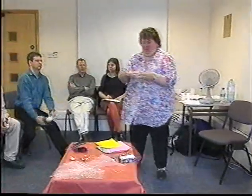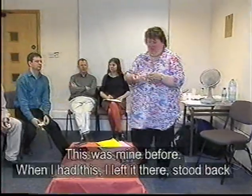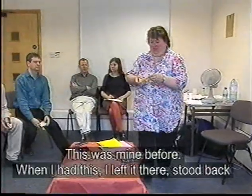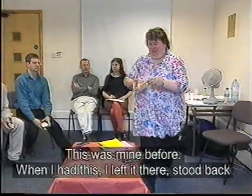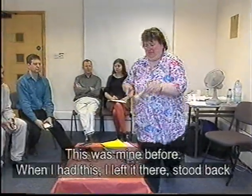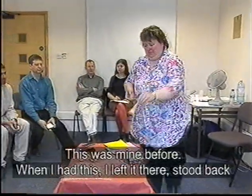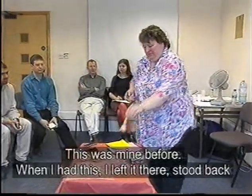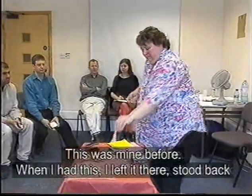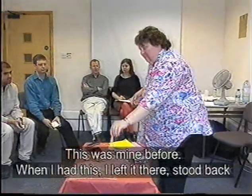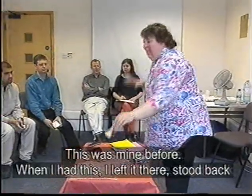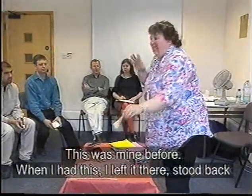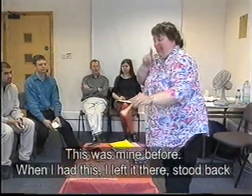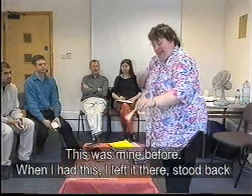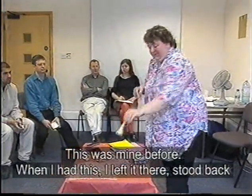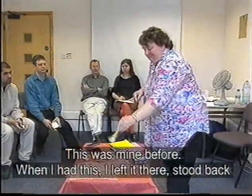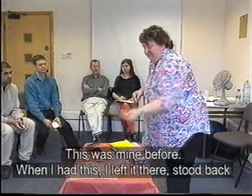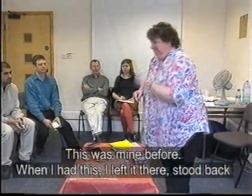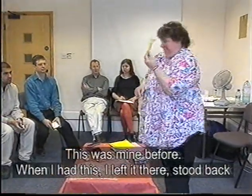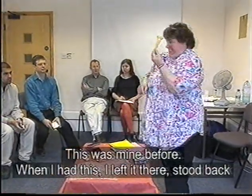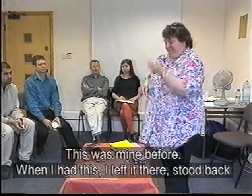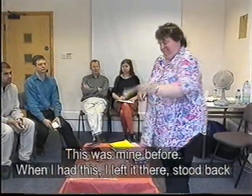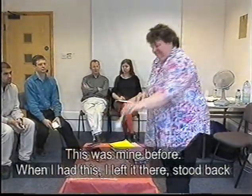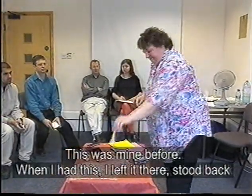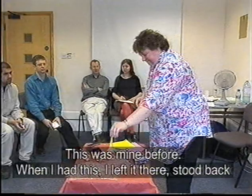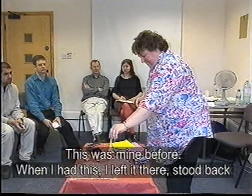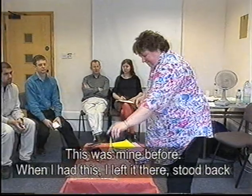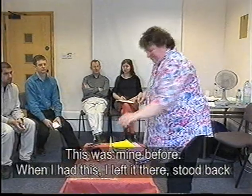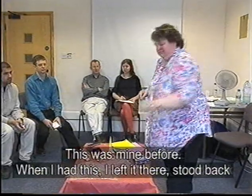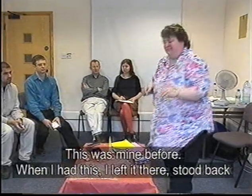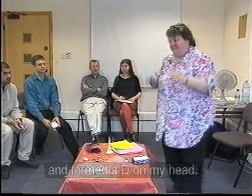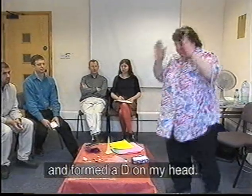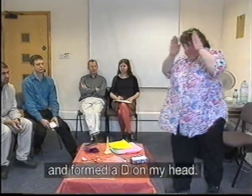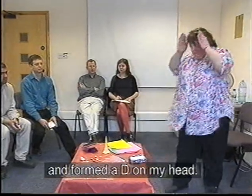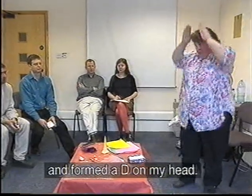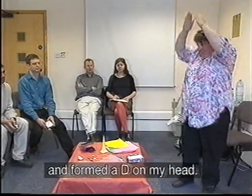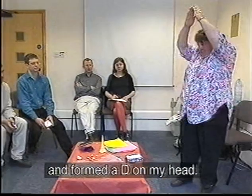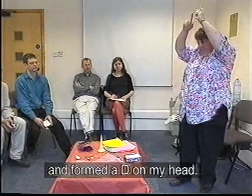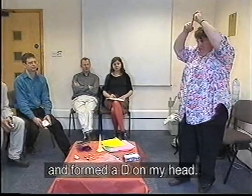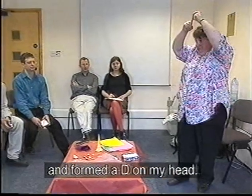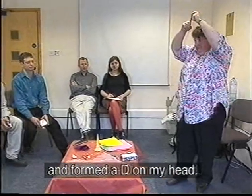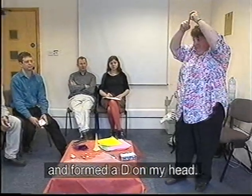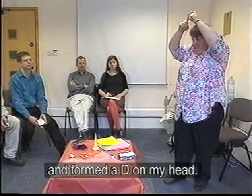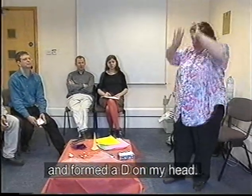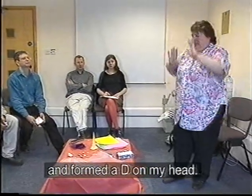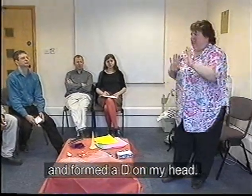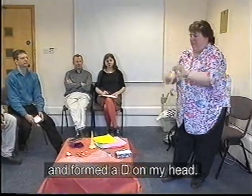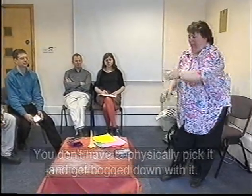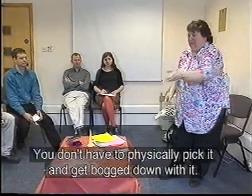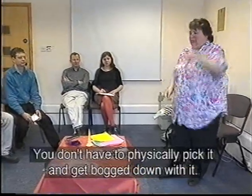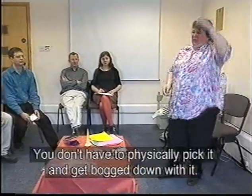Now, this was mine before. When I had this, I left it there and stood back, formed a D on my head.